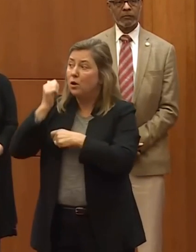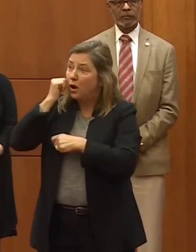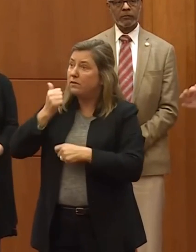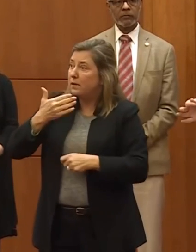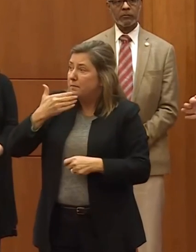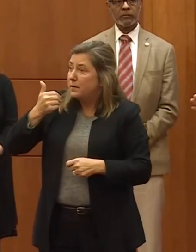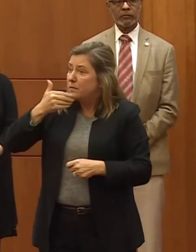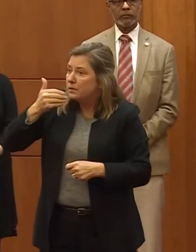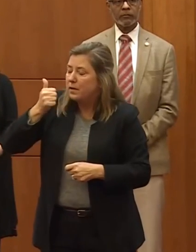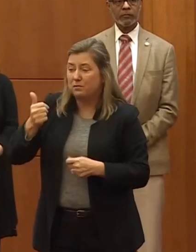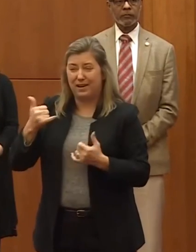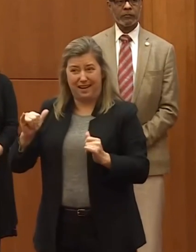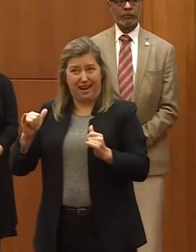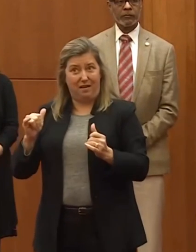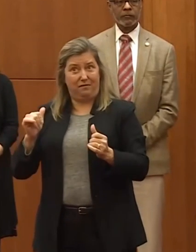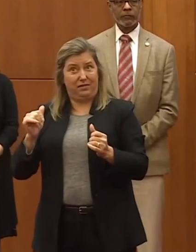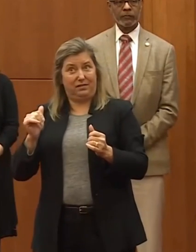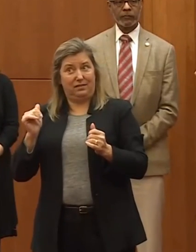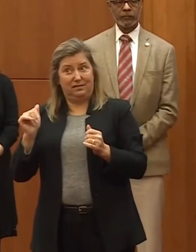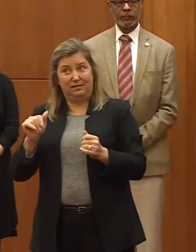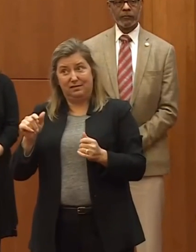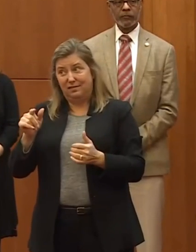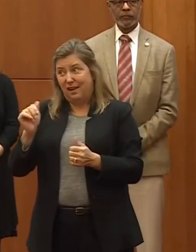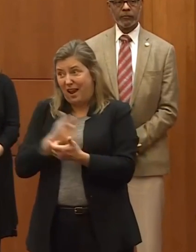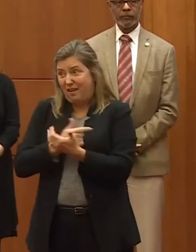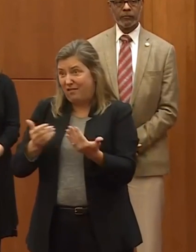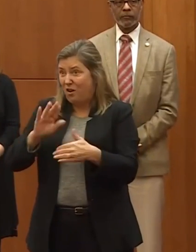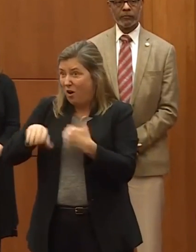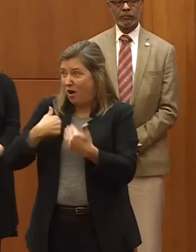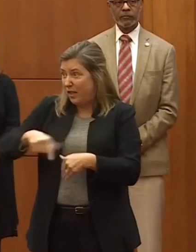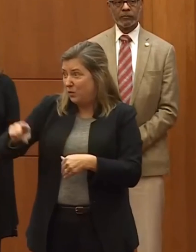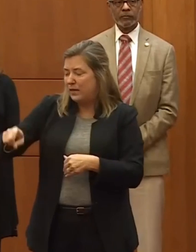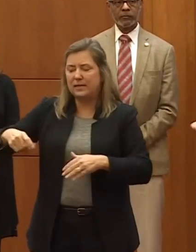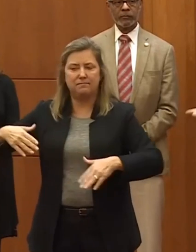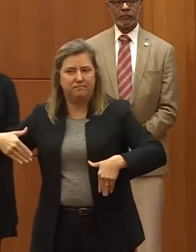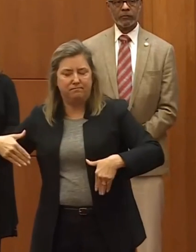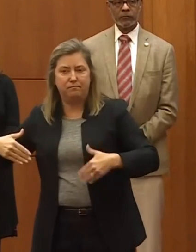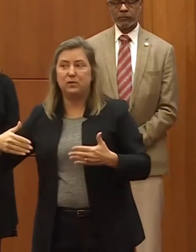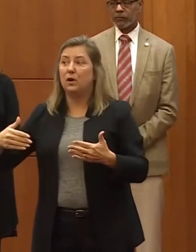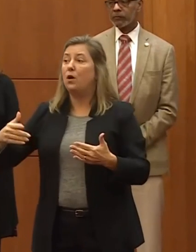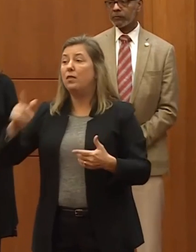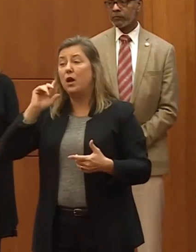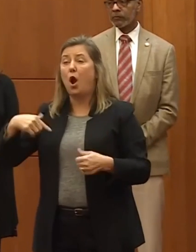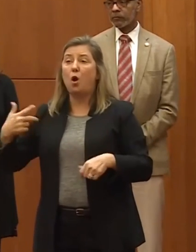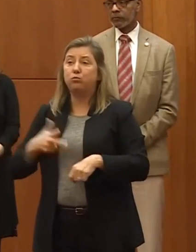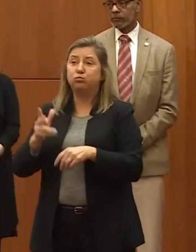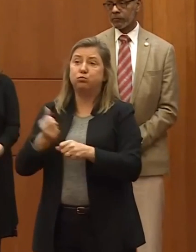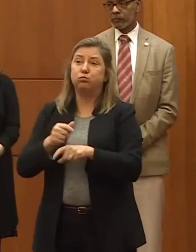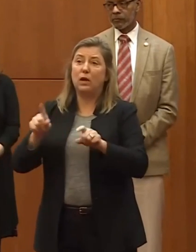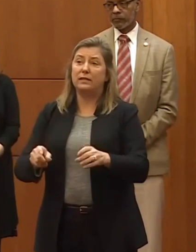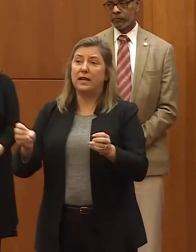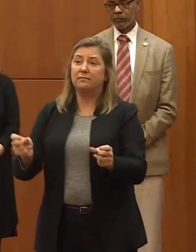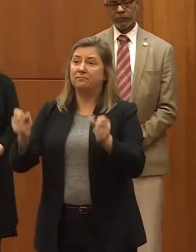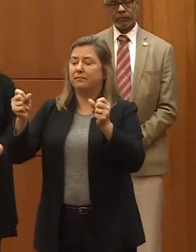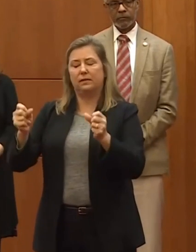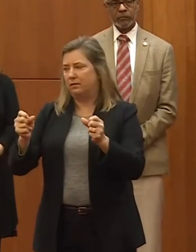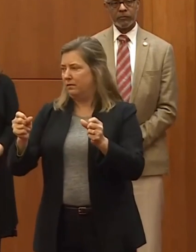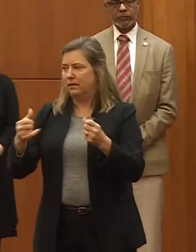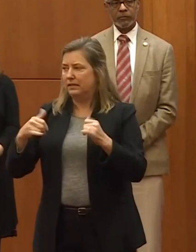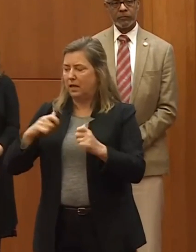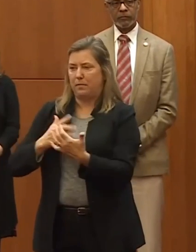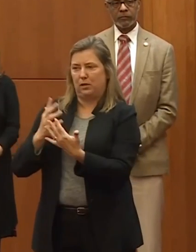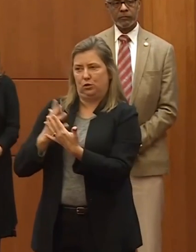still don't have as many as we need. So I want people to understand it's not just everybody drive up and get tested. There still will be a